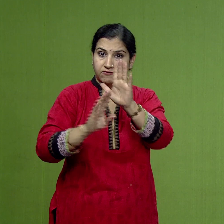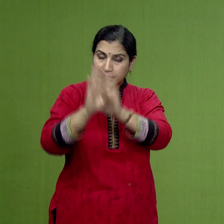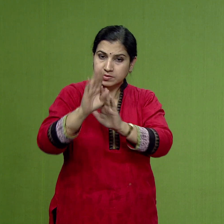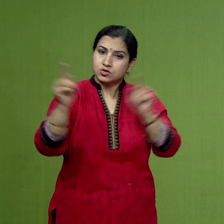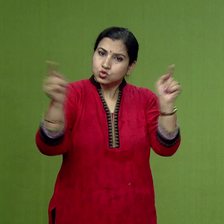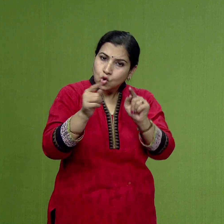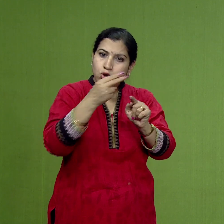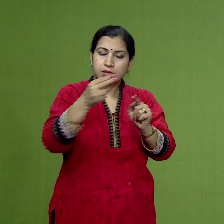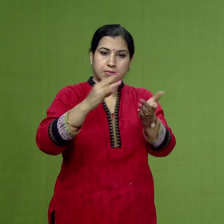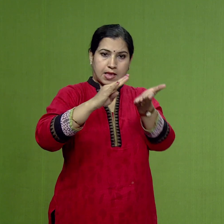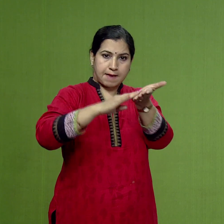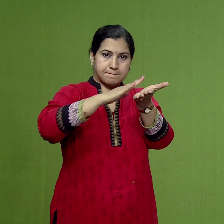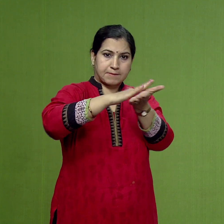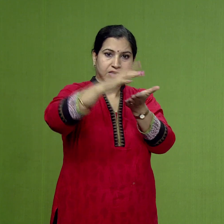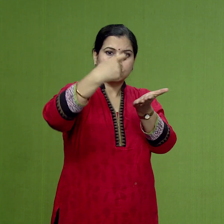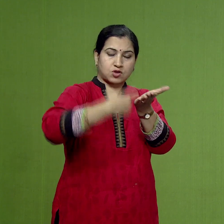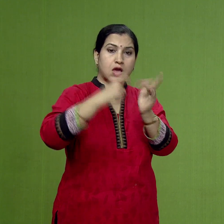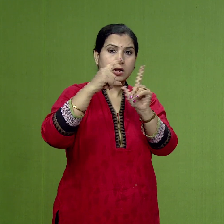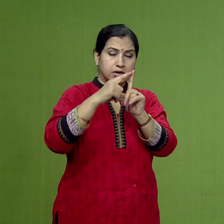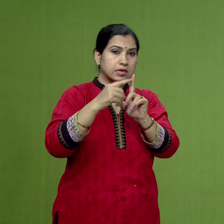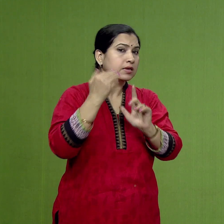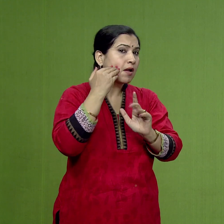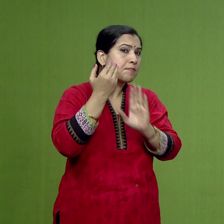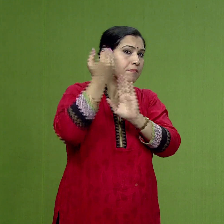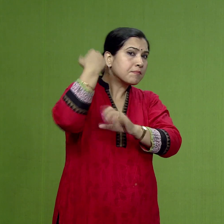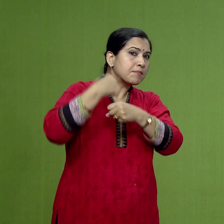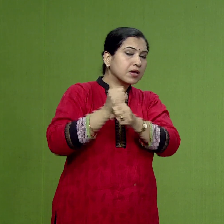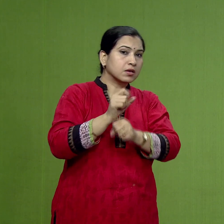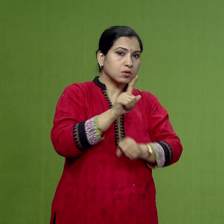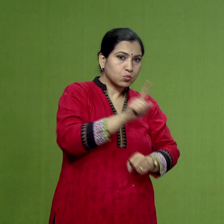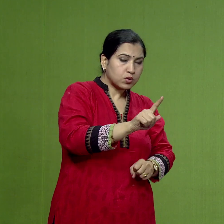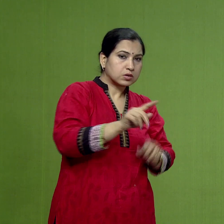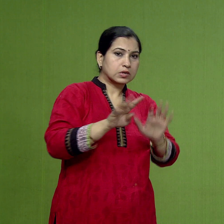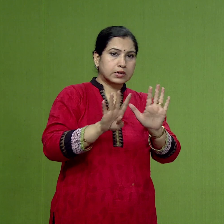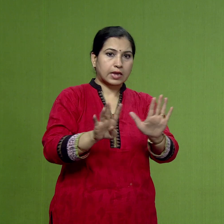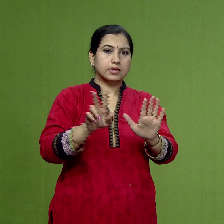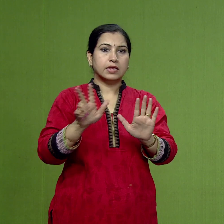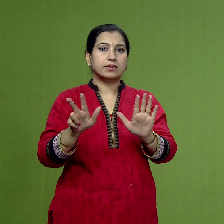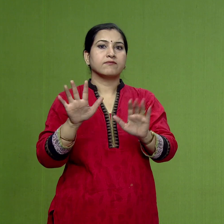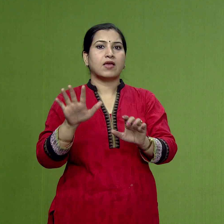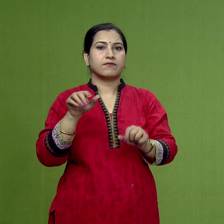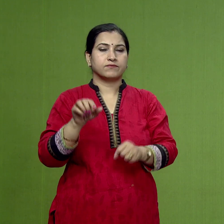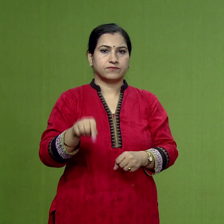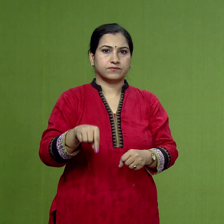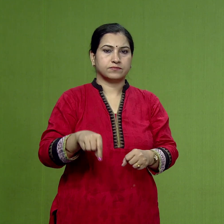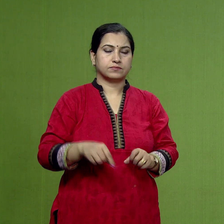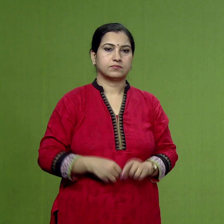MHRD in 1985 in place of its earlier Ministry of Education and